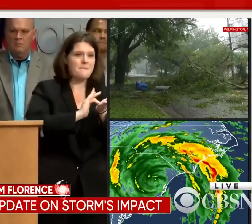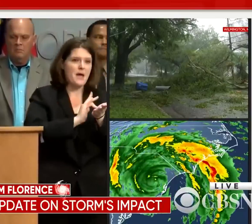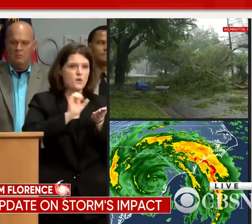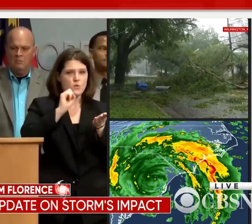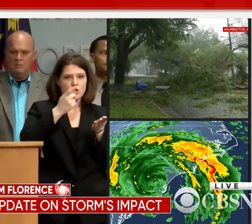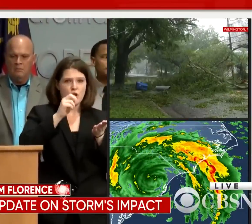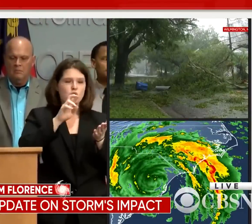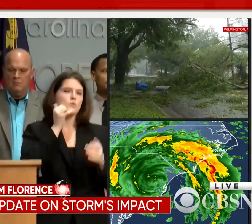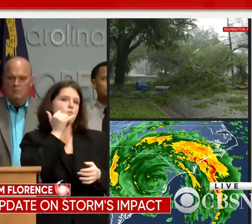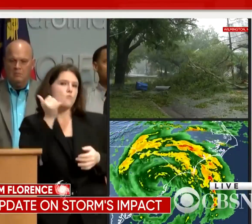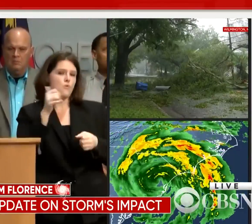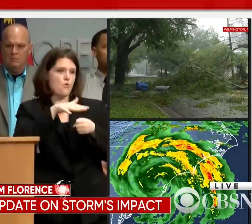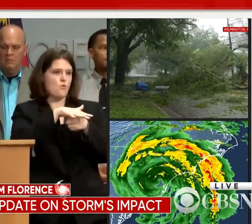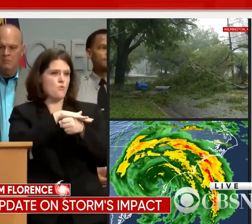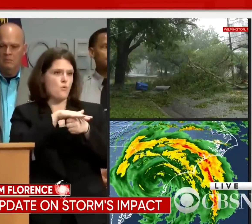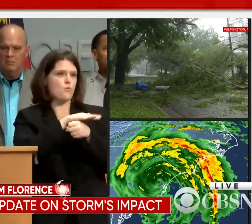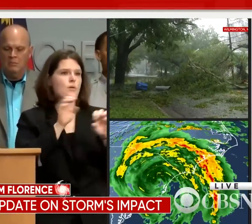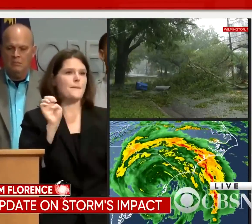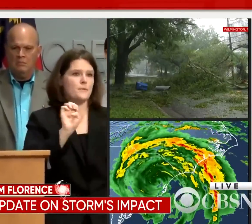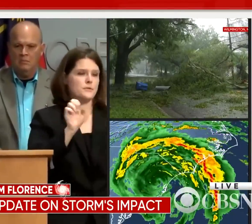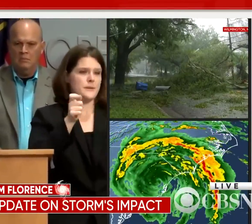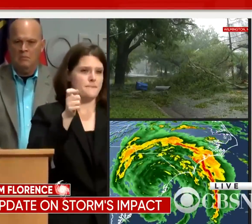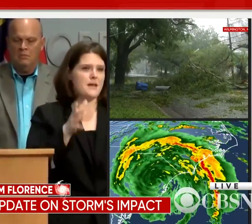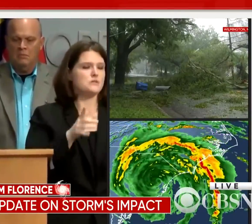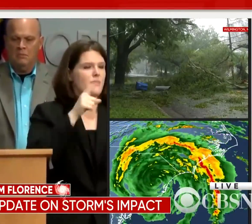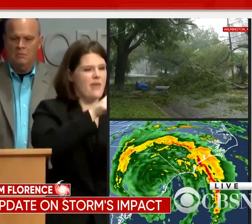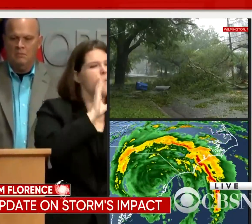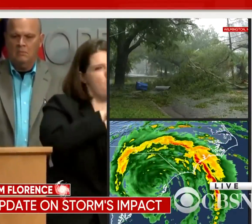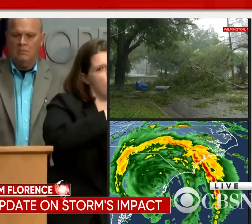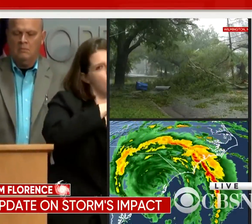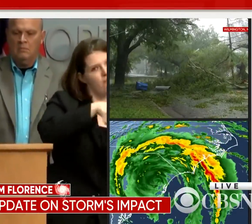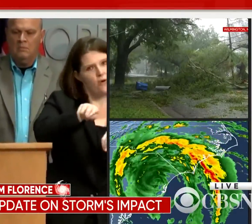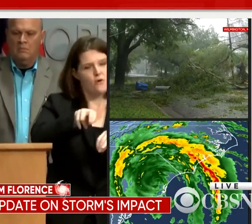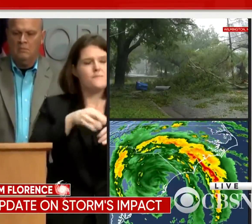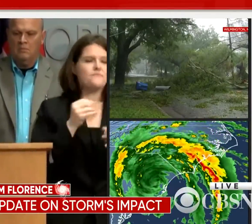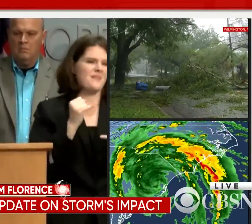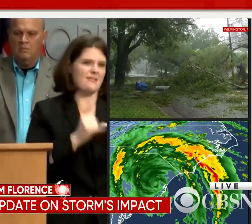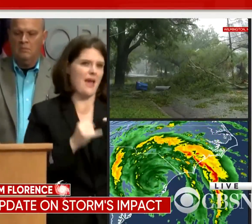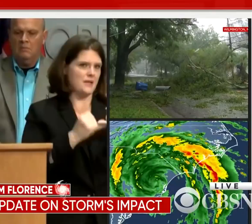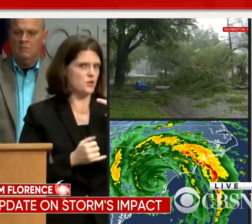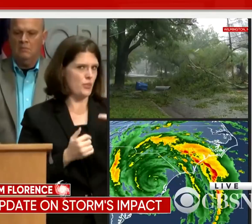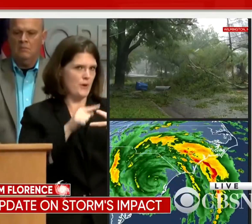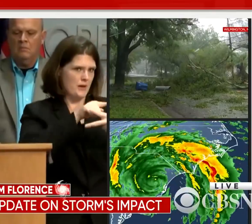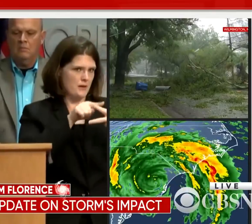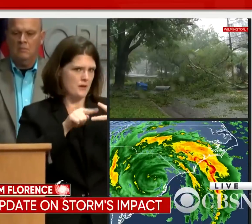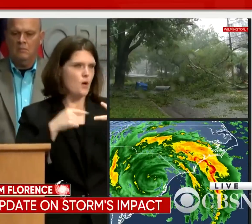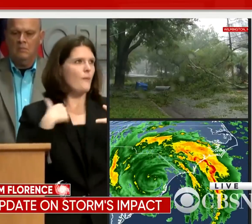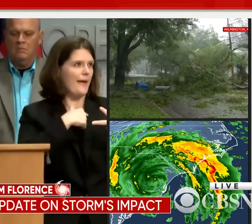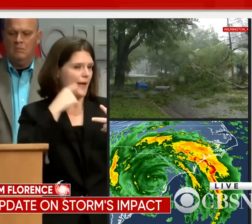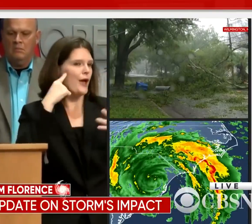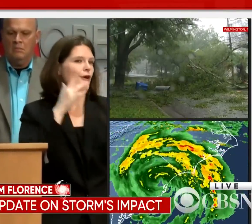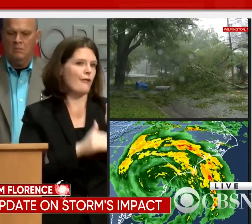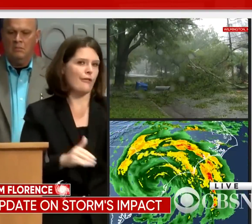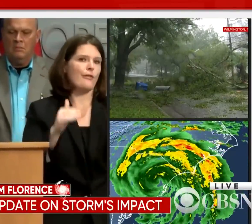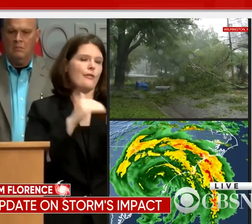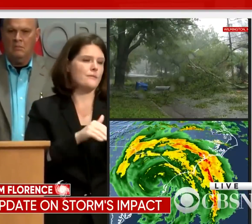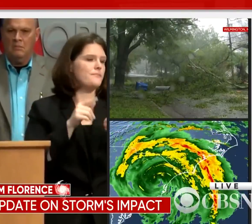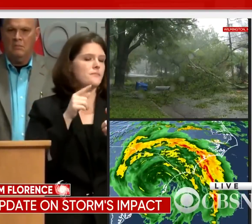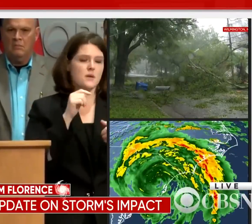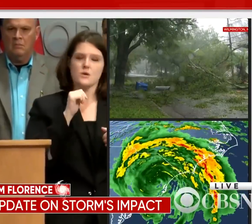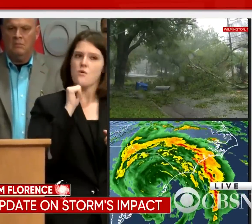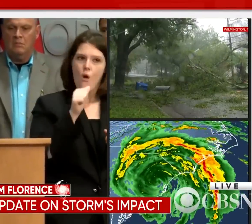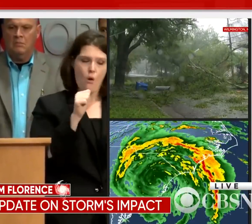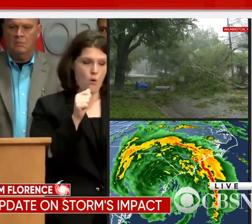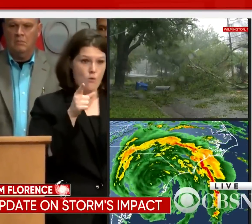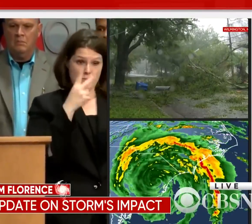emergency management for a referral there. And then lastly, let me leave you with 3 safety tips. You continue to hear us say, please do not drive